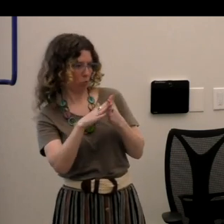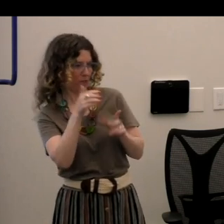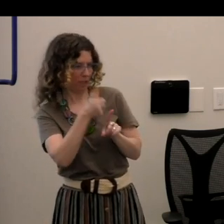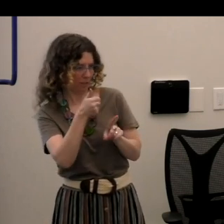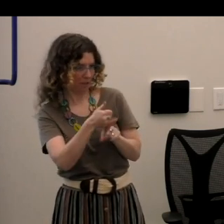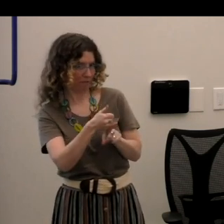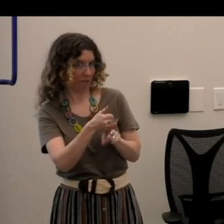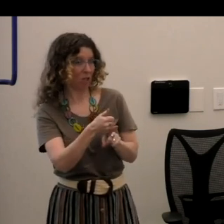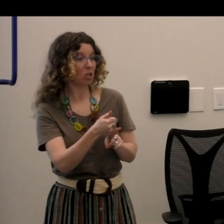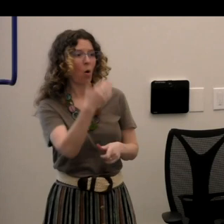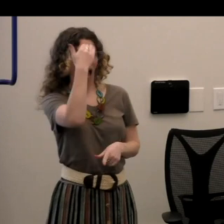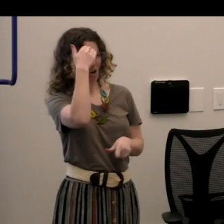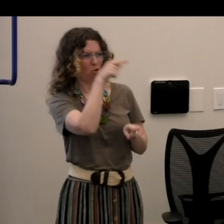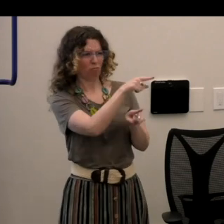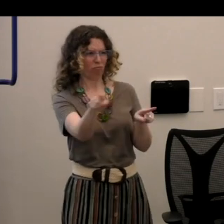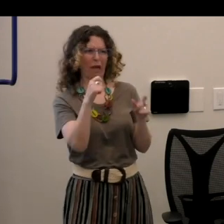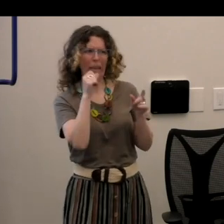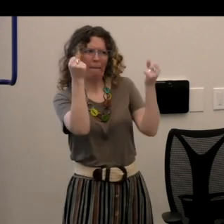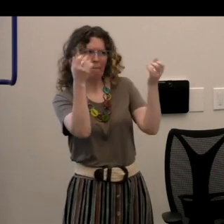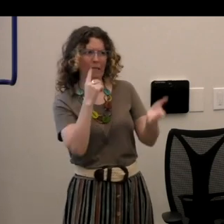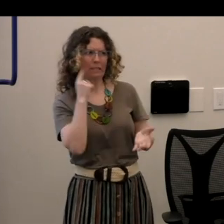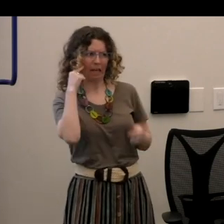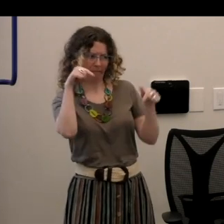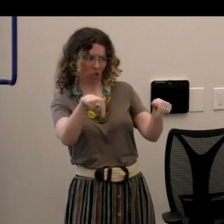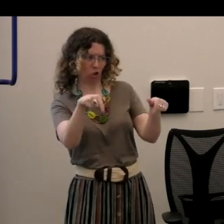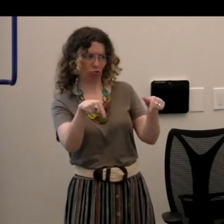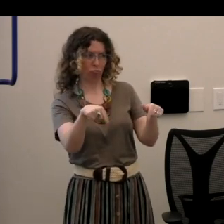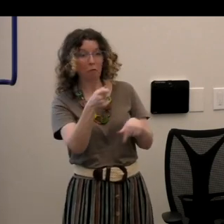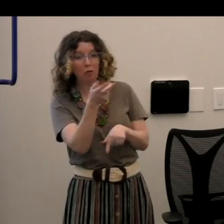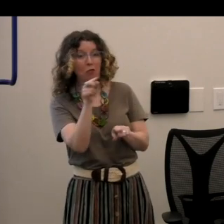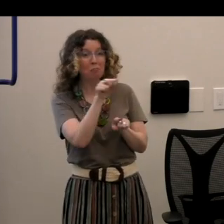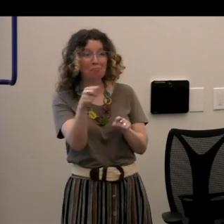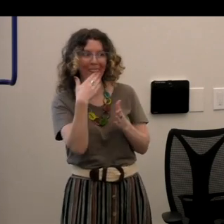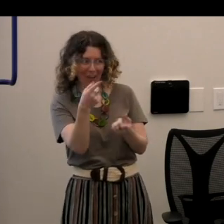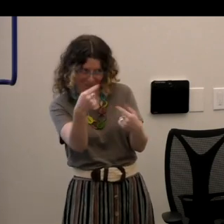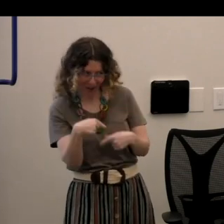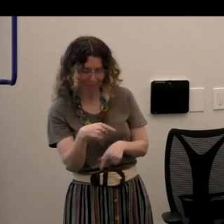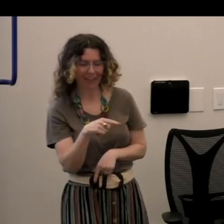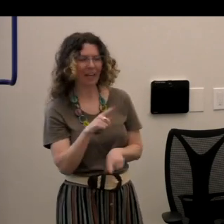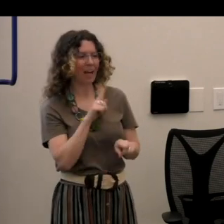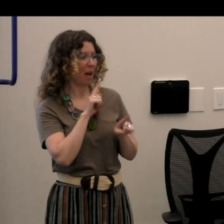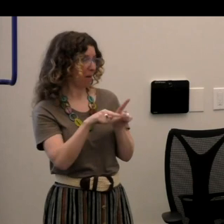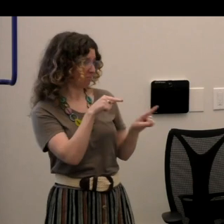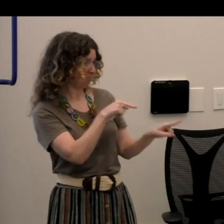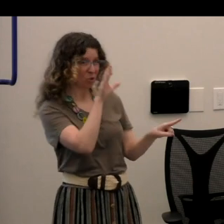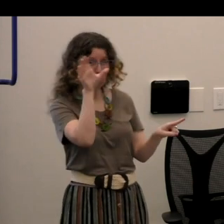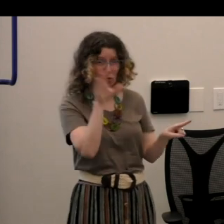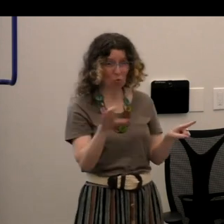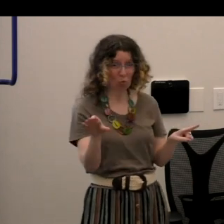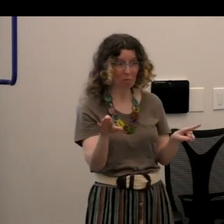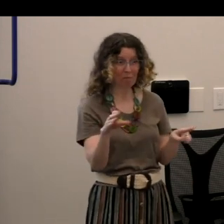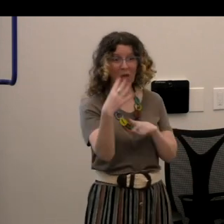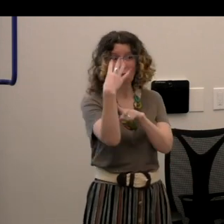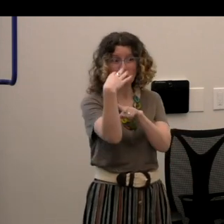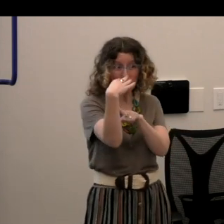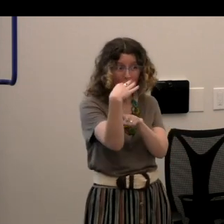it's really important that you use ASL to provide community information about the deaf community itself. I know a lot of people in here aren't deaf. Few of you are, and thank you so much for